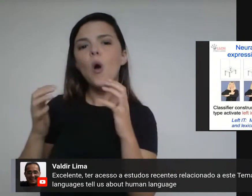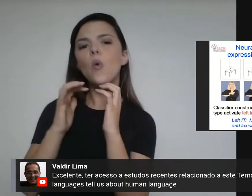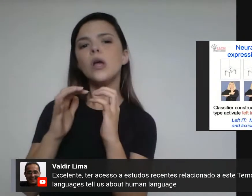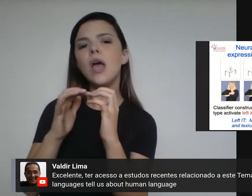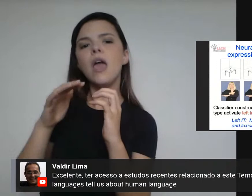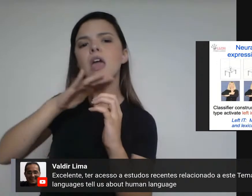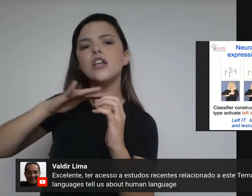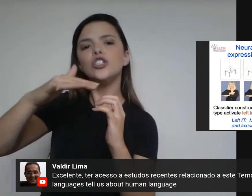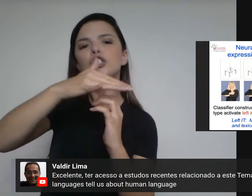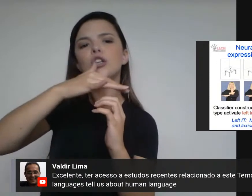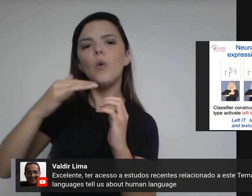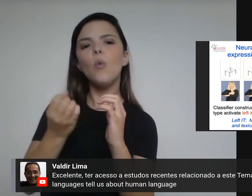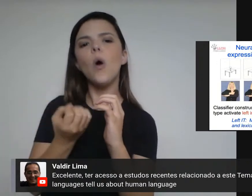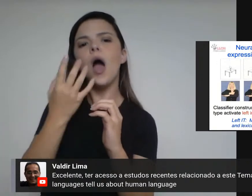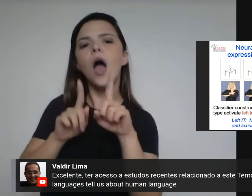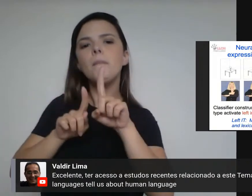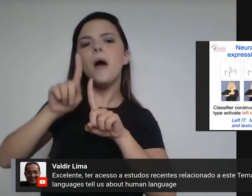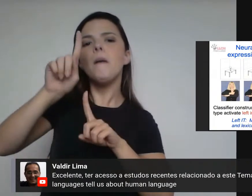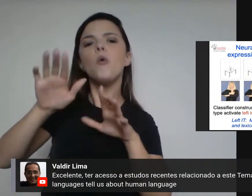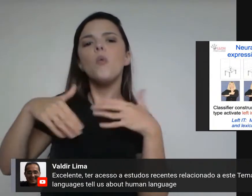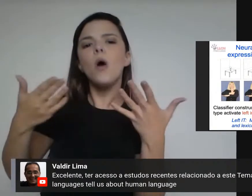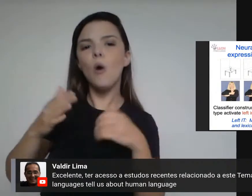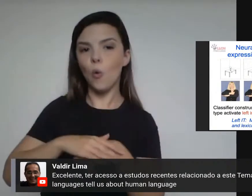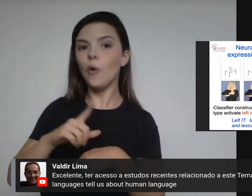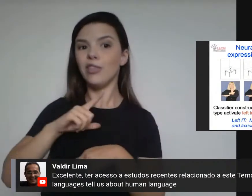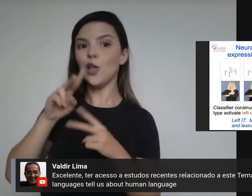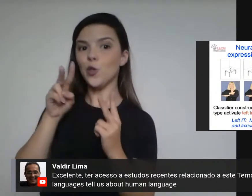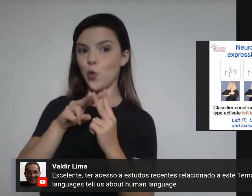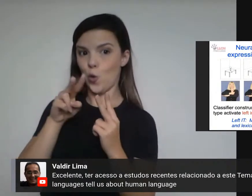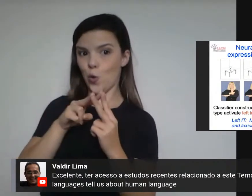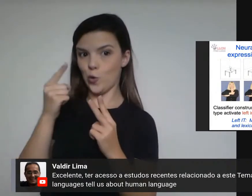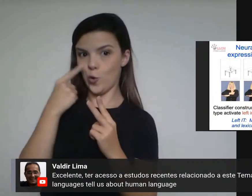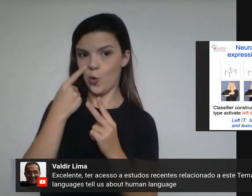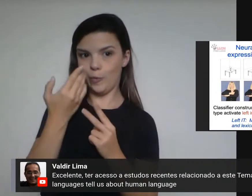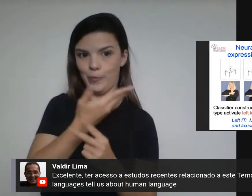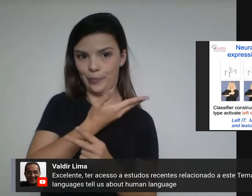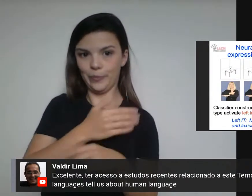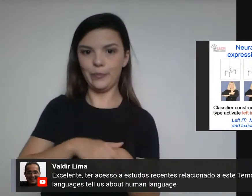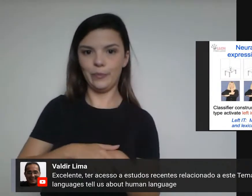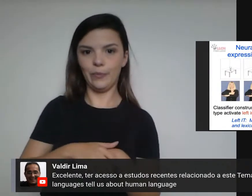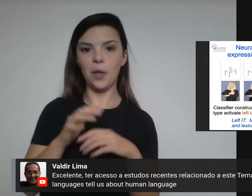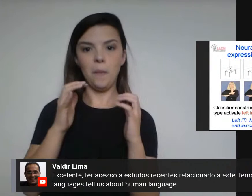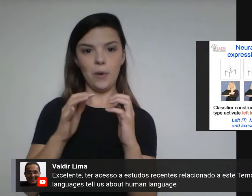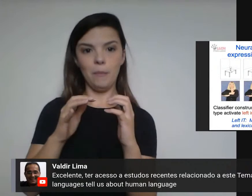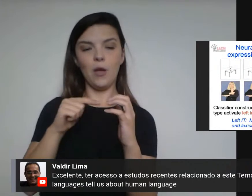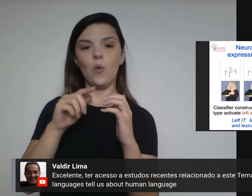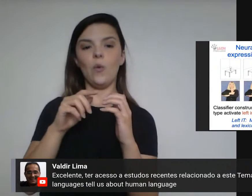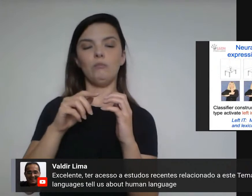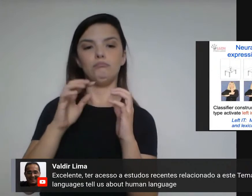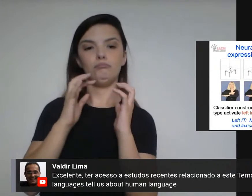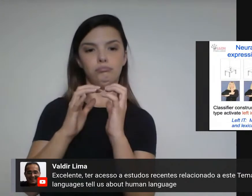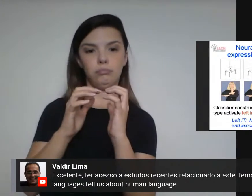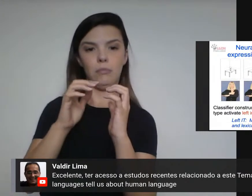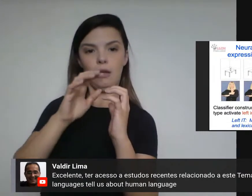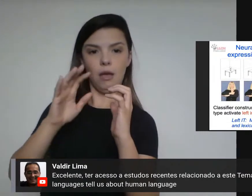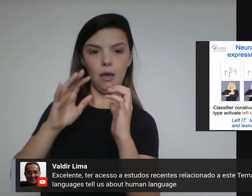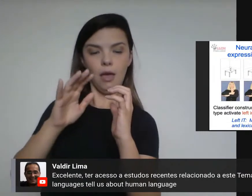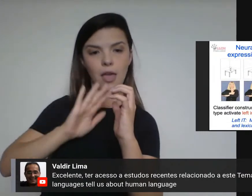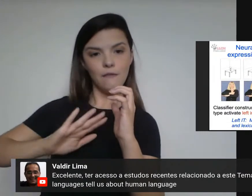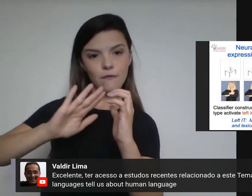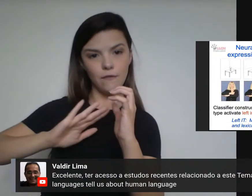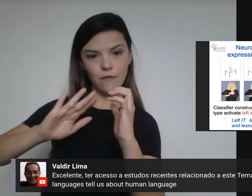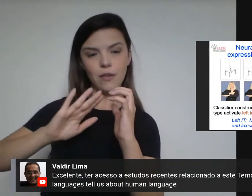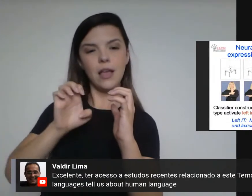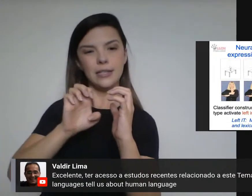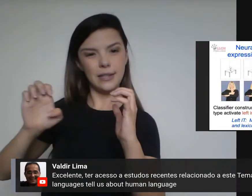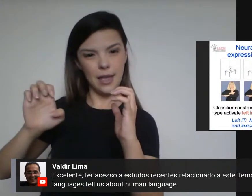see are two regions that are more active for this. One is that region in the left inferior temporal cortex that we saw